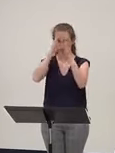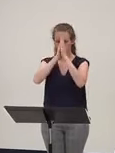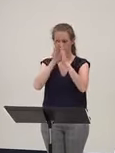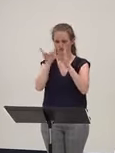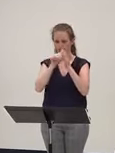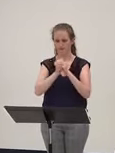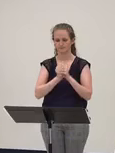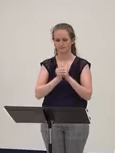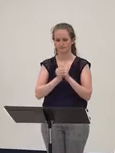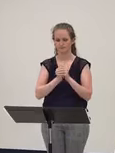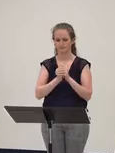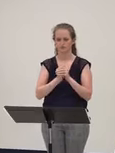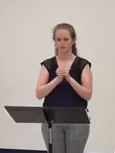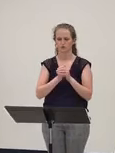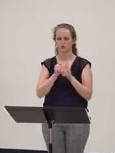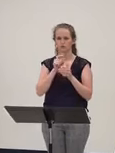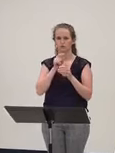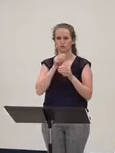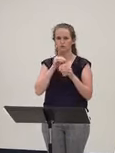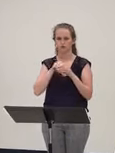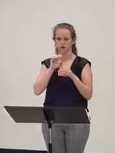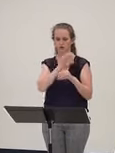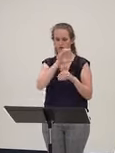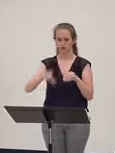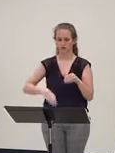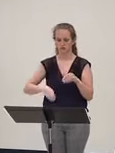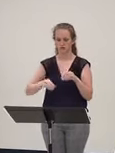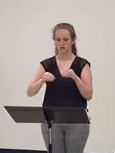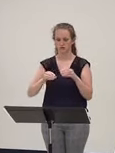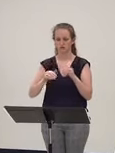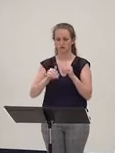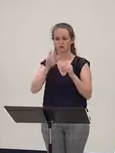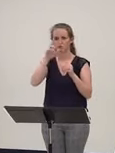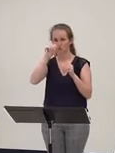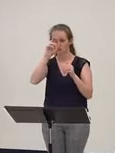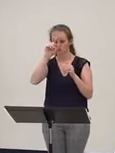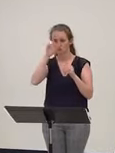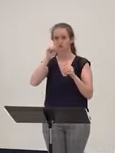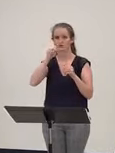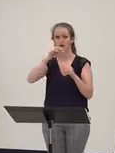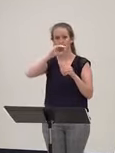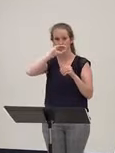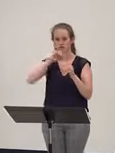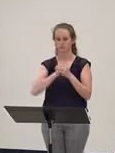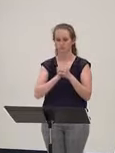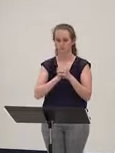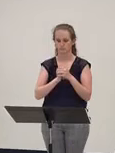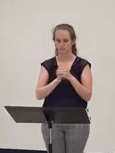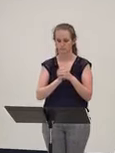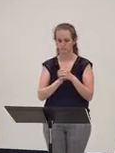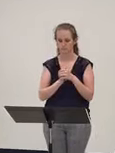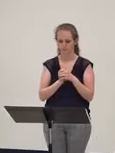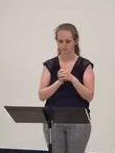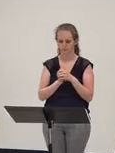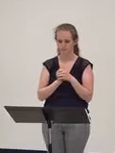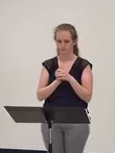as well. Sincerely in Christ, Most Reverend Ronald W. Gaynor.